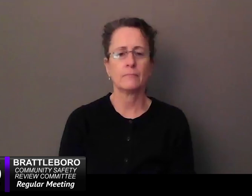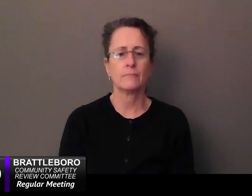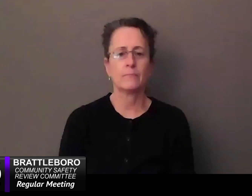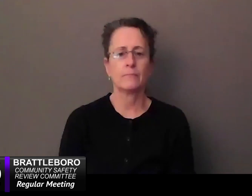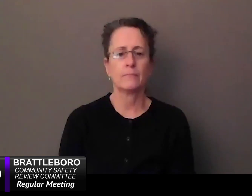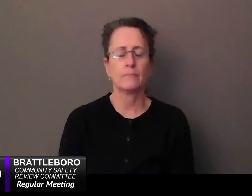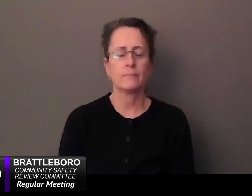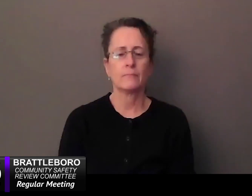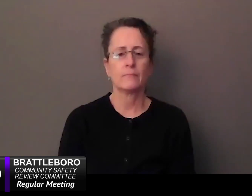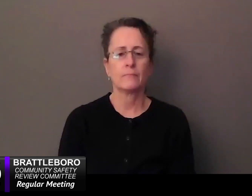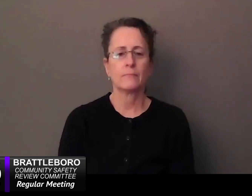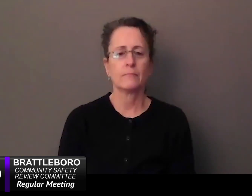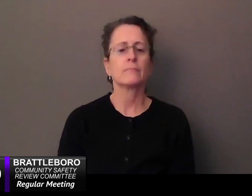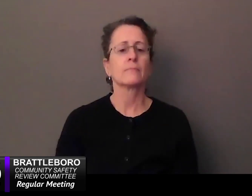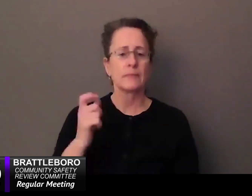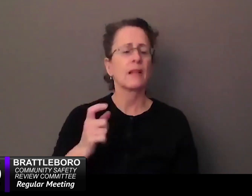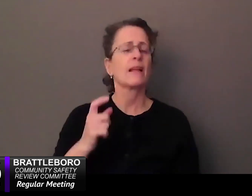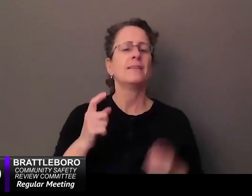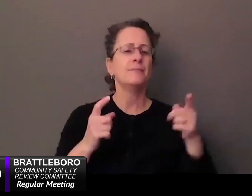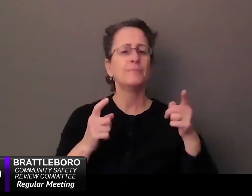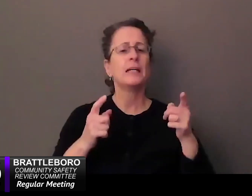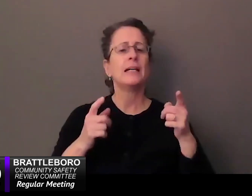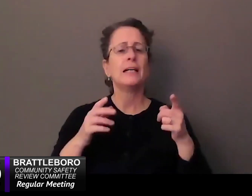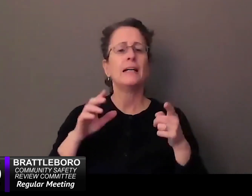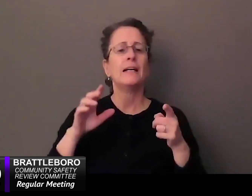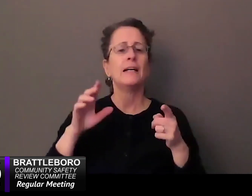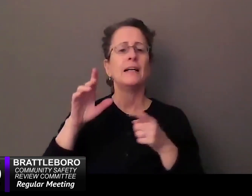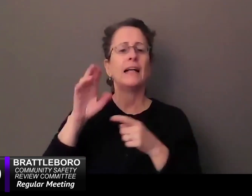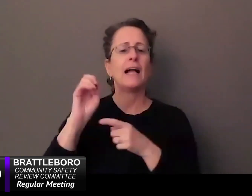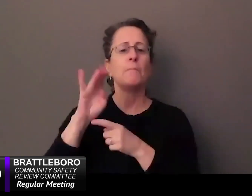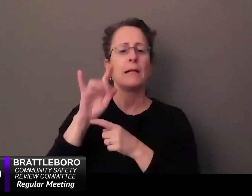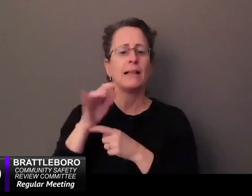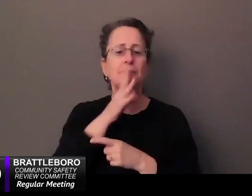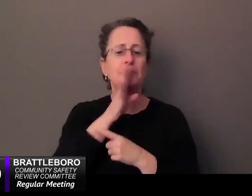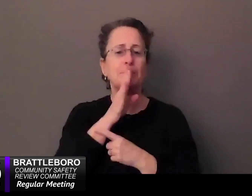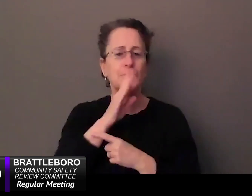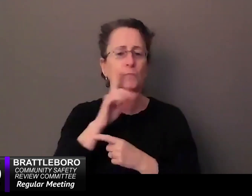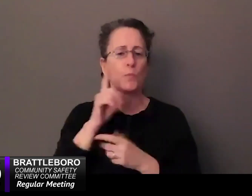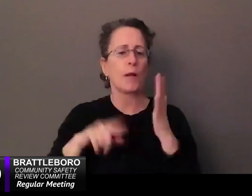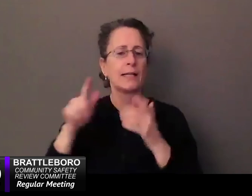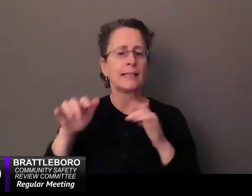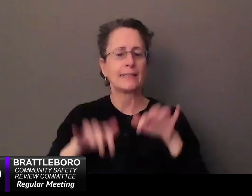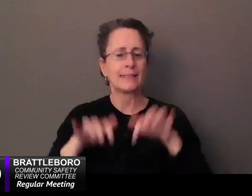Conflict with the select board is more an issue as the topics being discussed that might be relevant. Yeah.